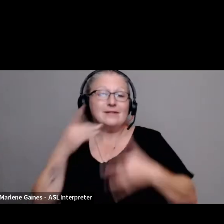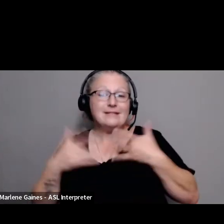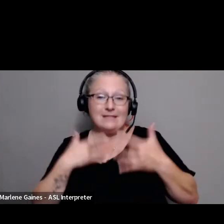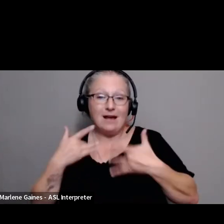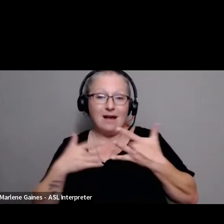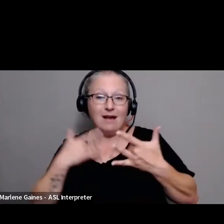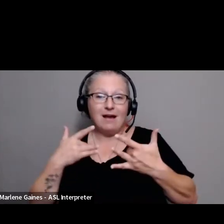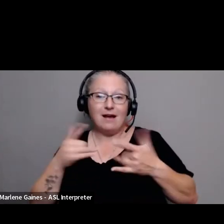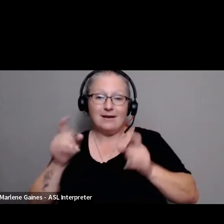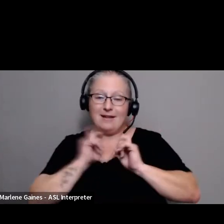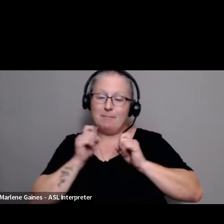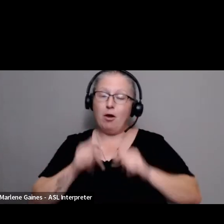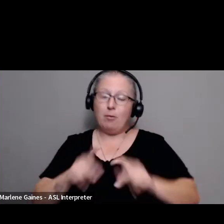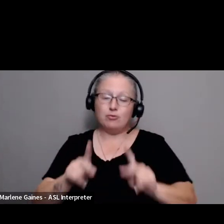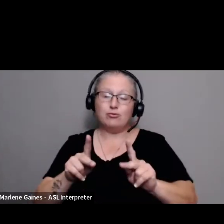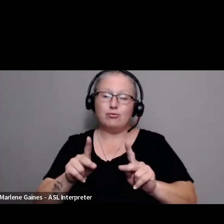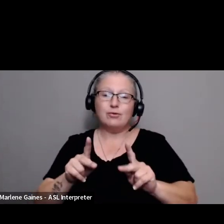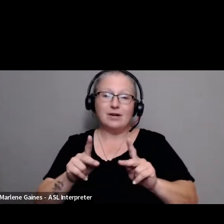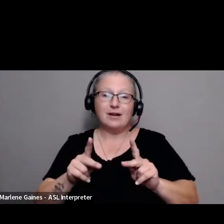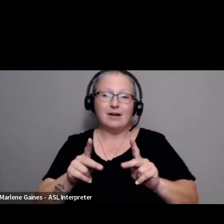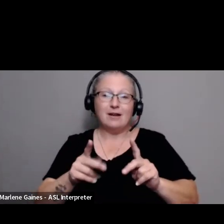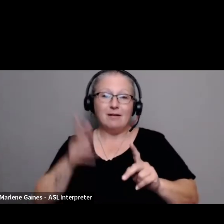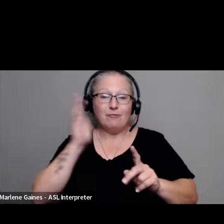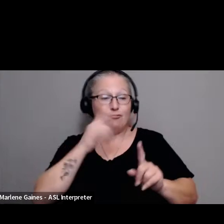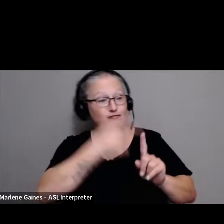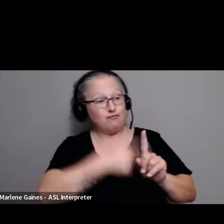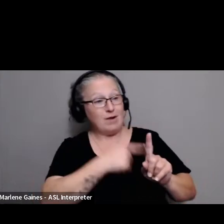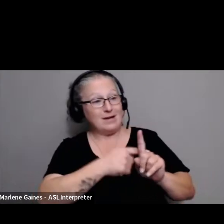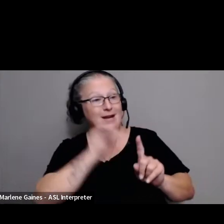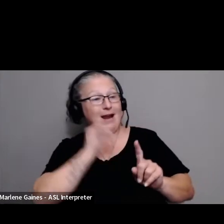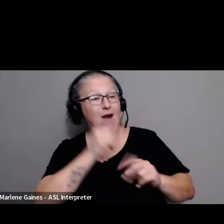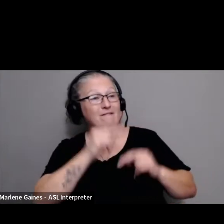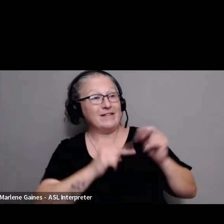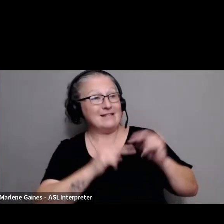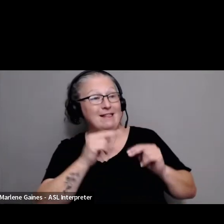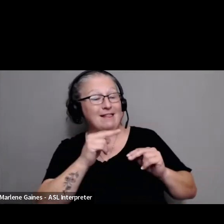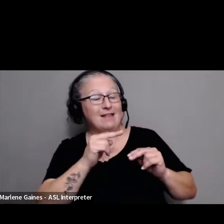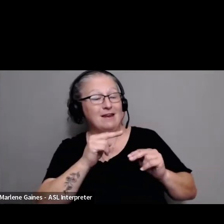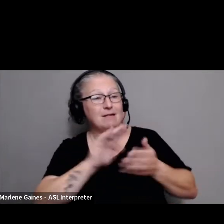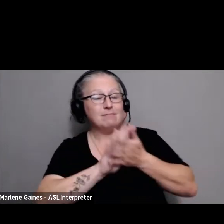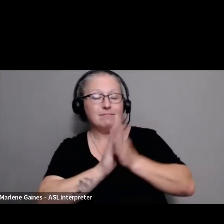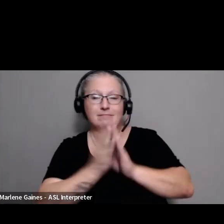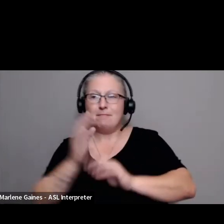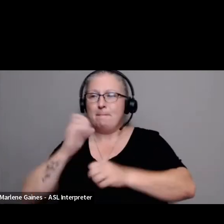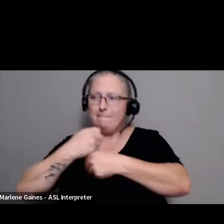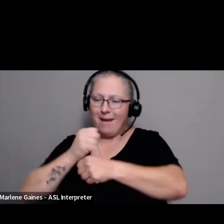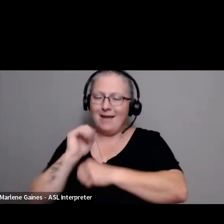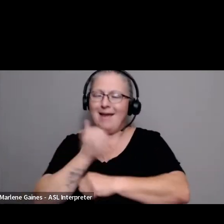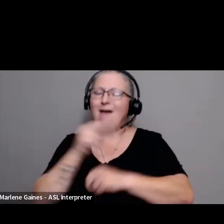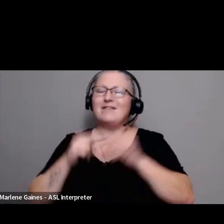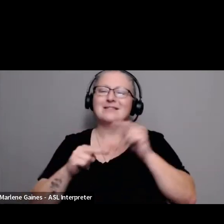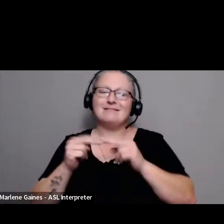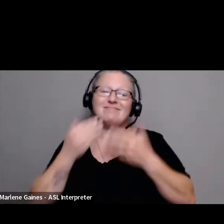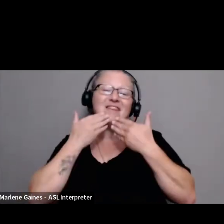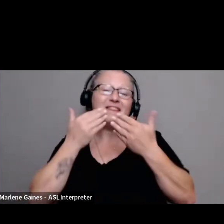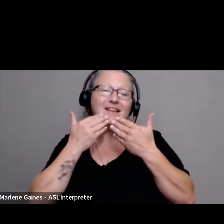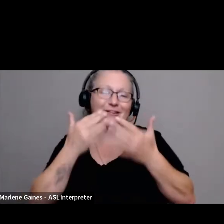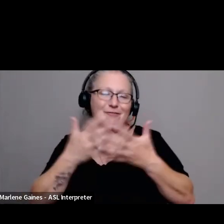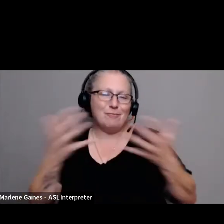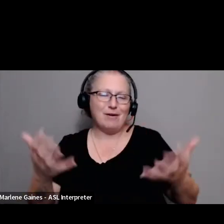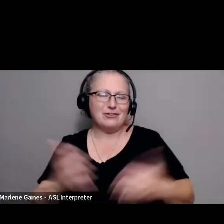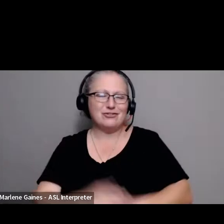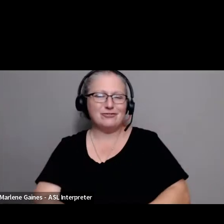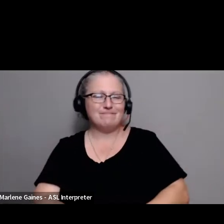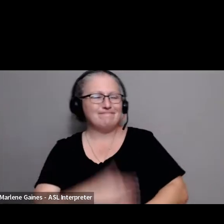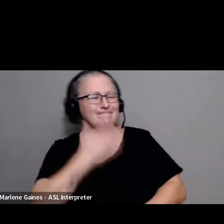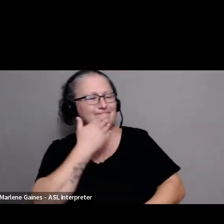excited for the opportunity to go from renting our facilities to making our facilities. So thank you all very much.